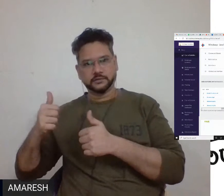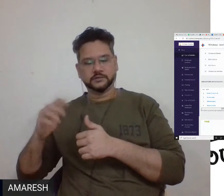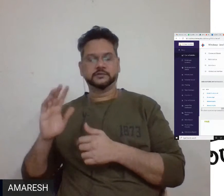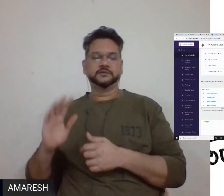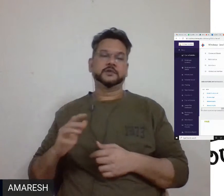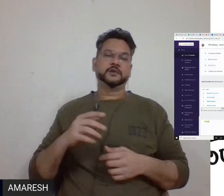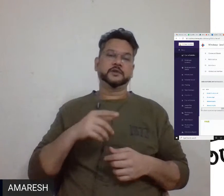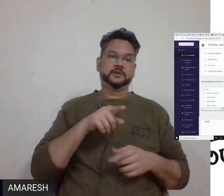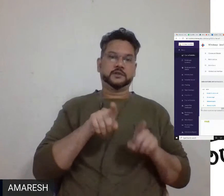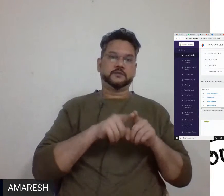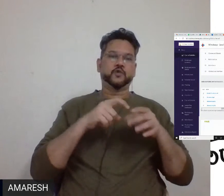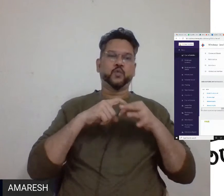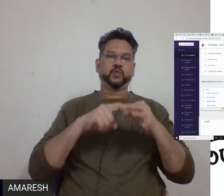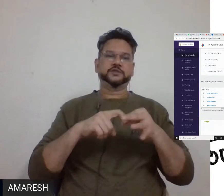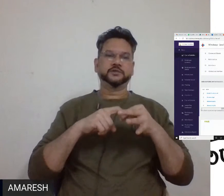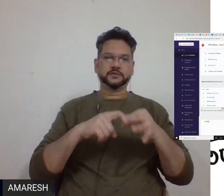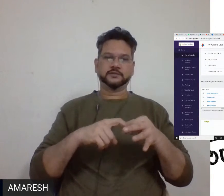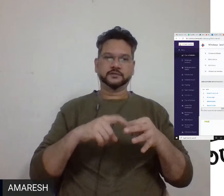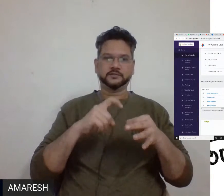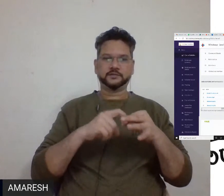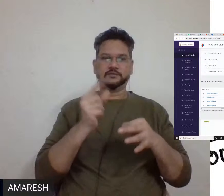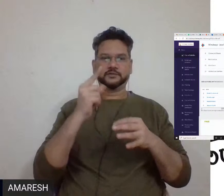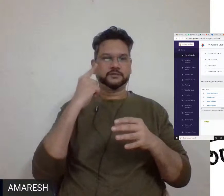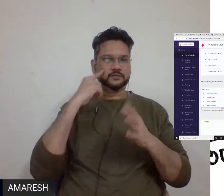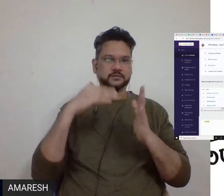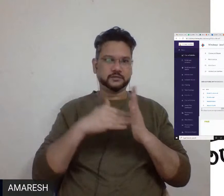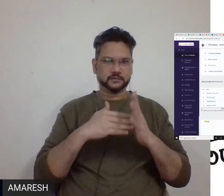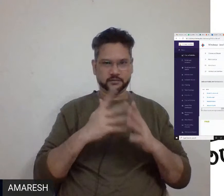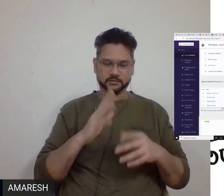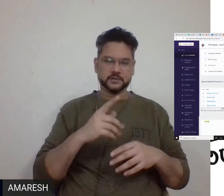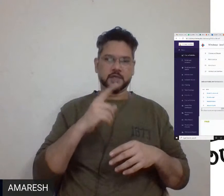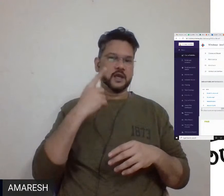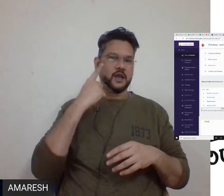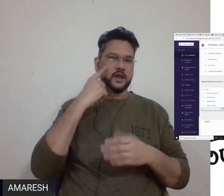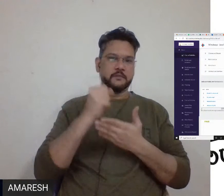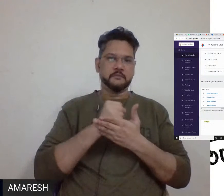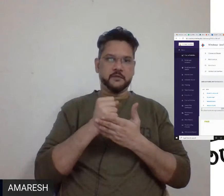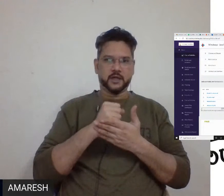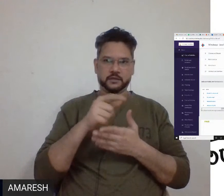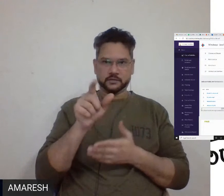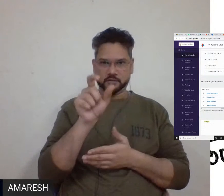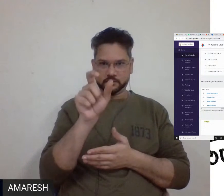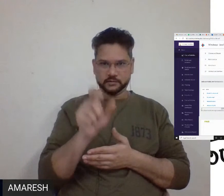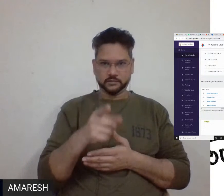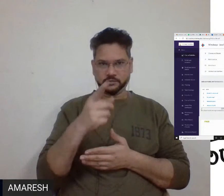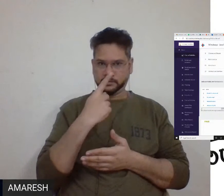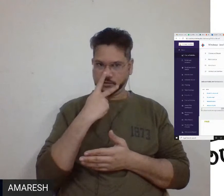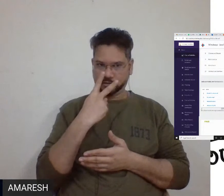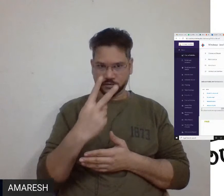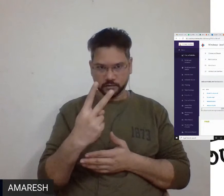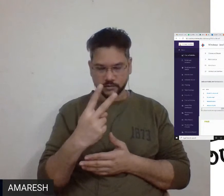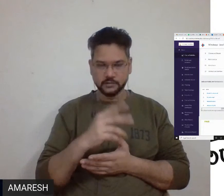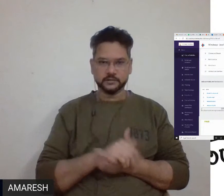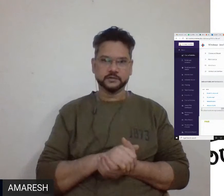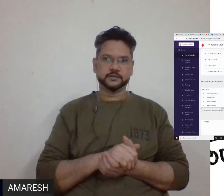basically part of the I learn part. No, sorry, I practice part. And let me look